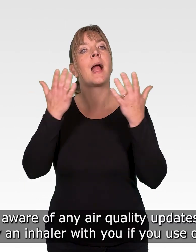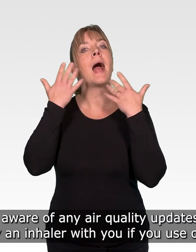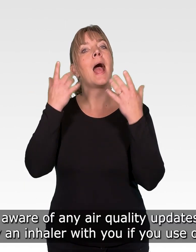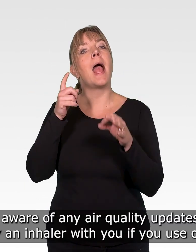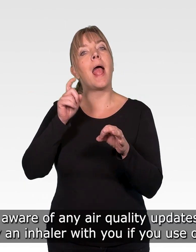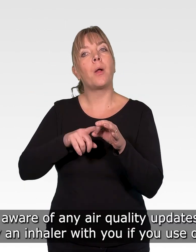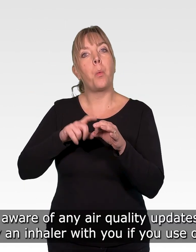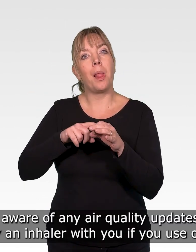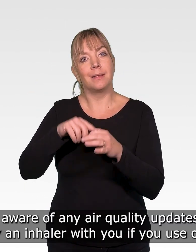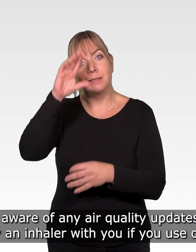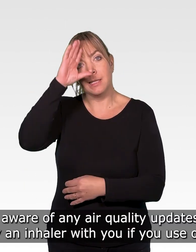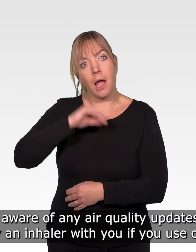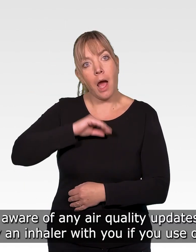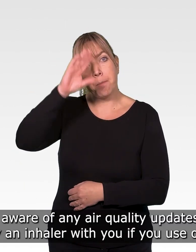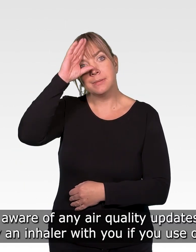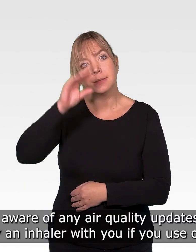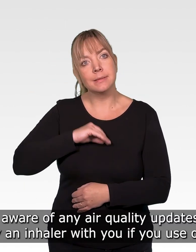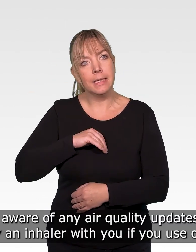Be aware of any air quality updates.